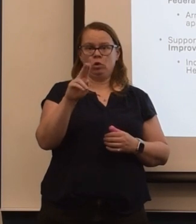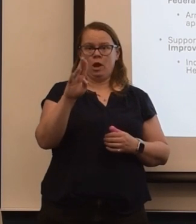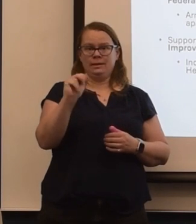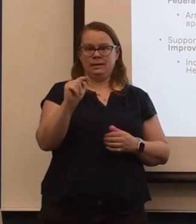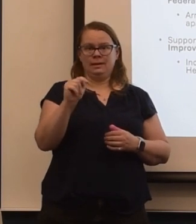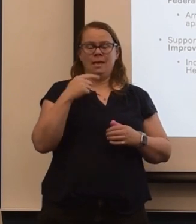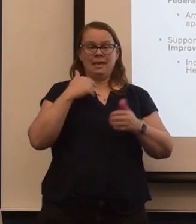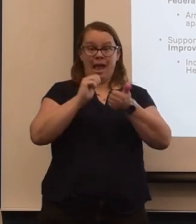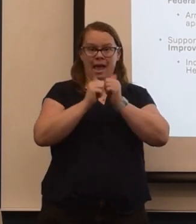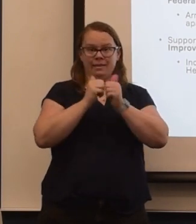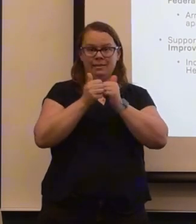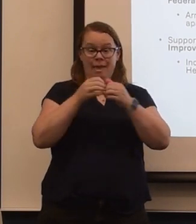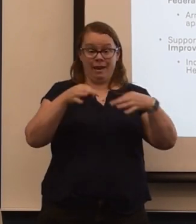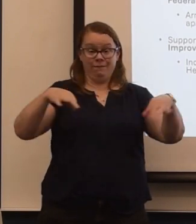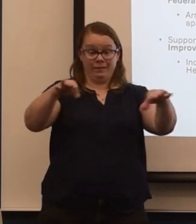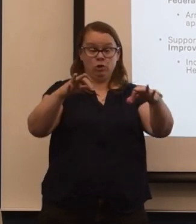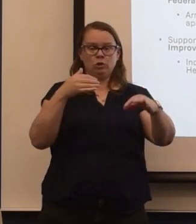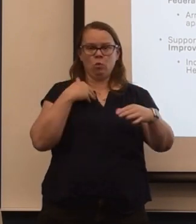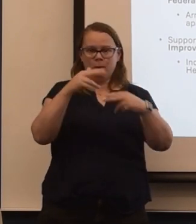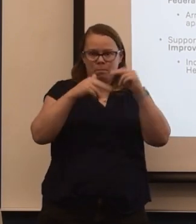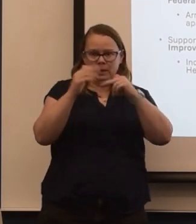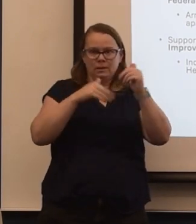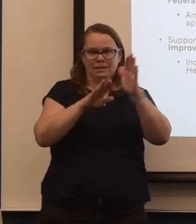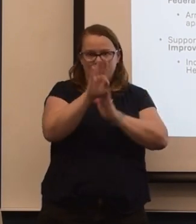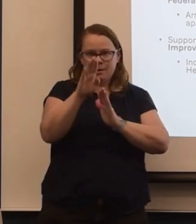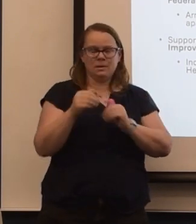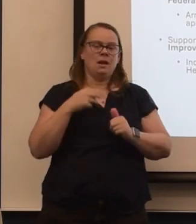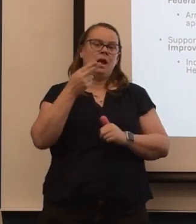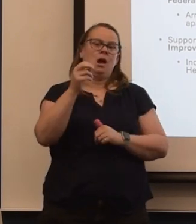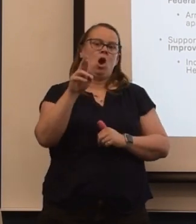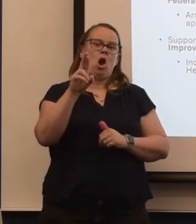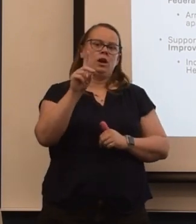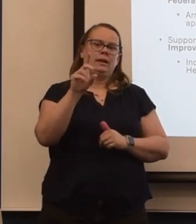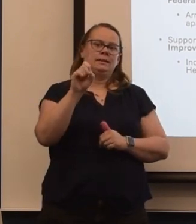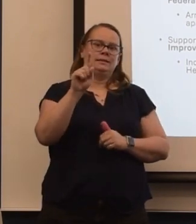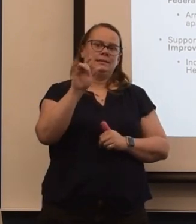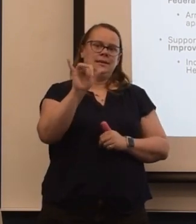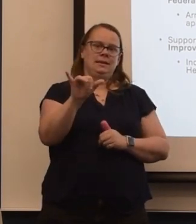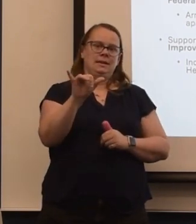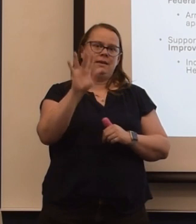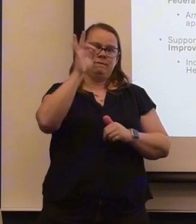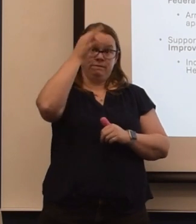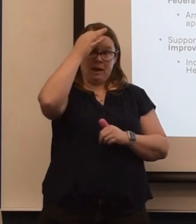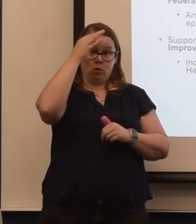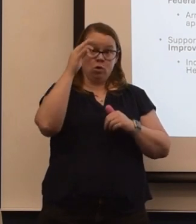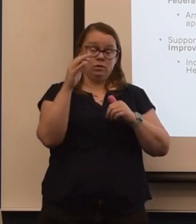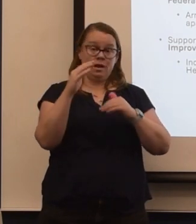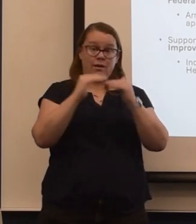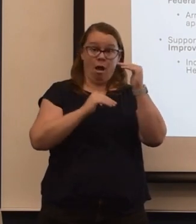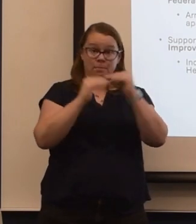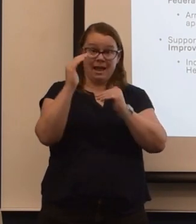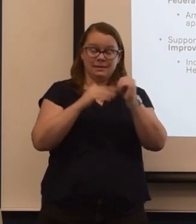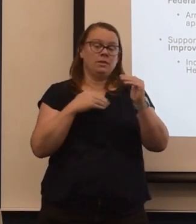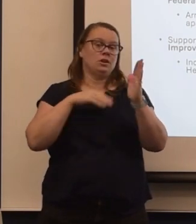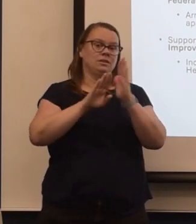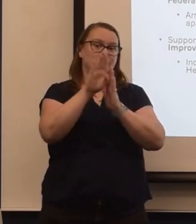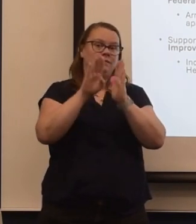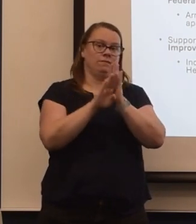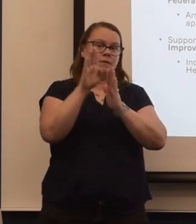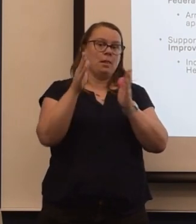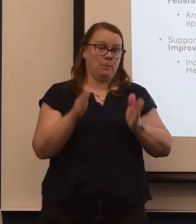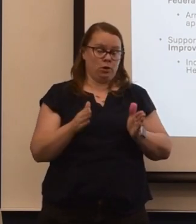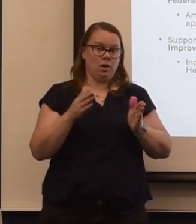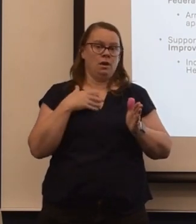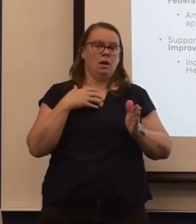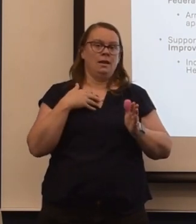were built and developed. The Hardesty Federal Complex right over here There is a developer that is in the process